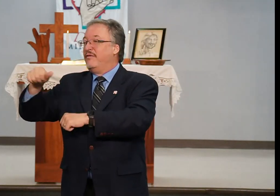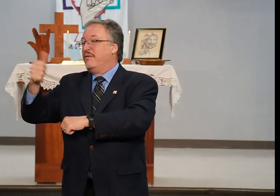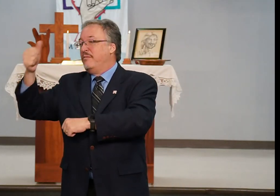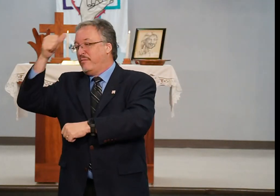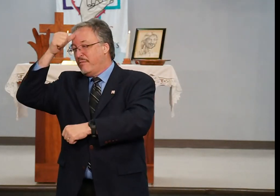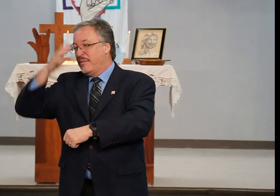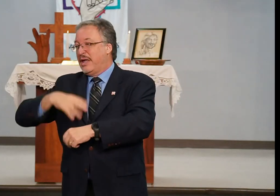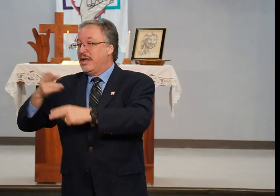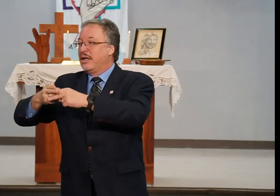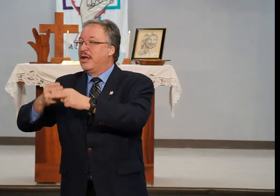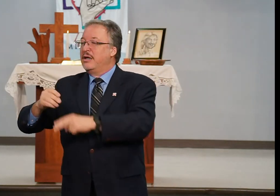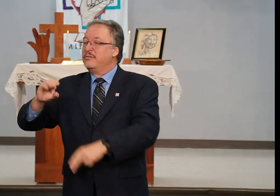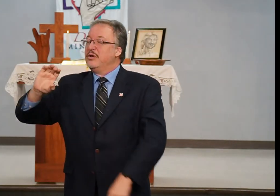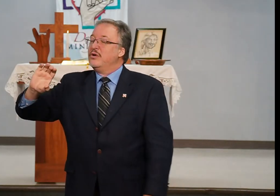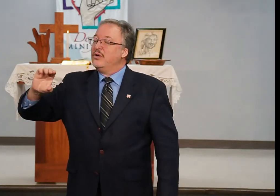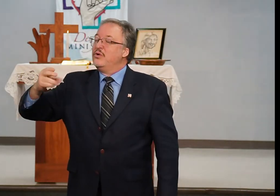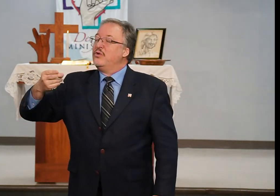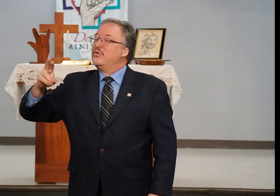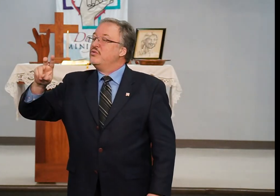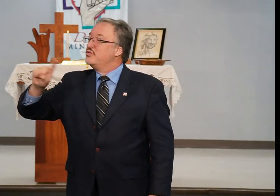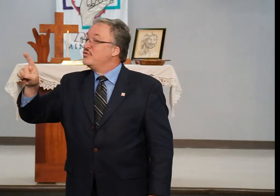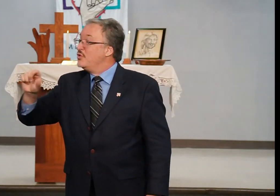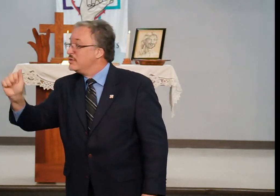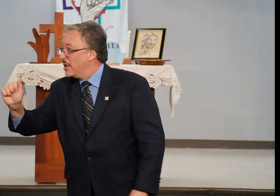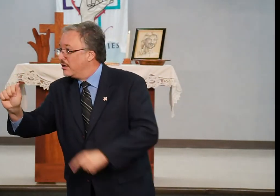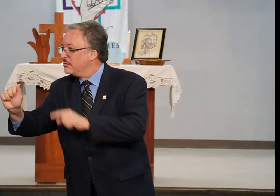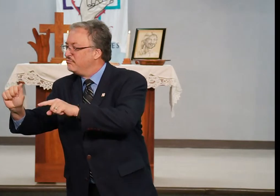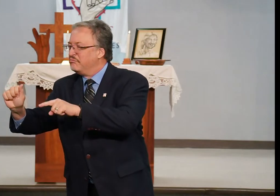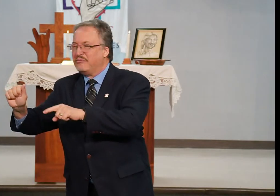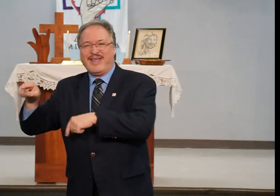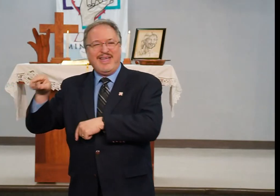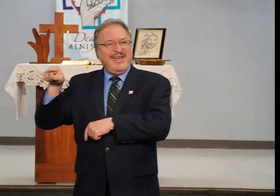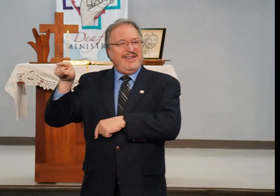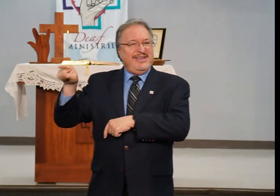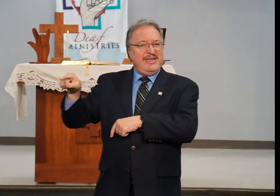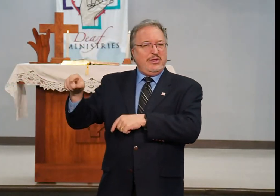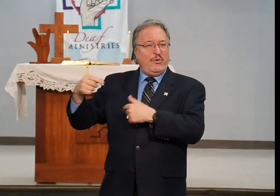Joanna was the wife of someone named Cusa,